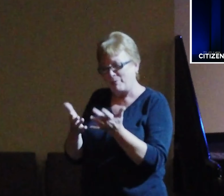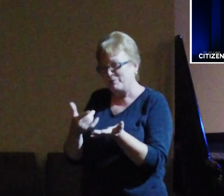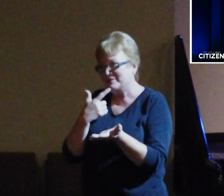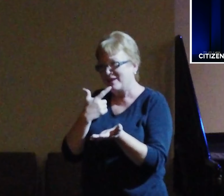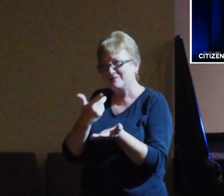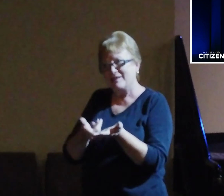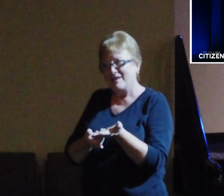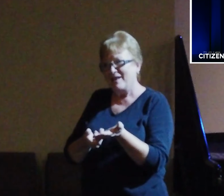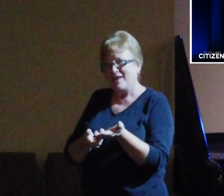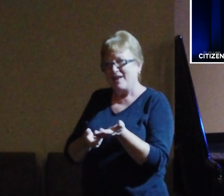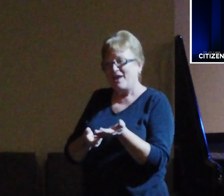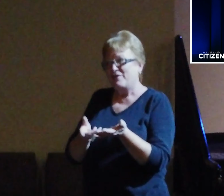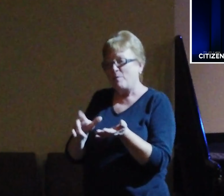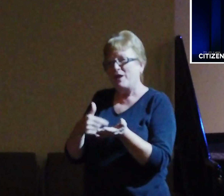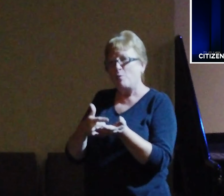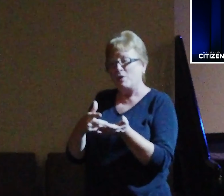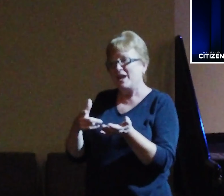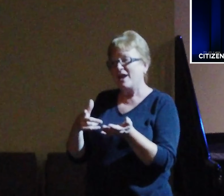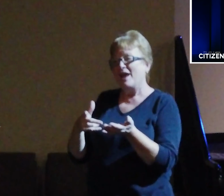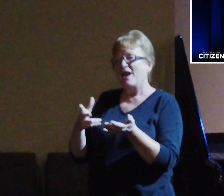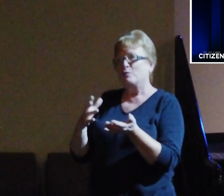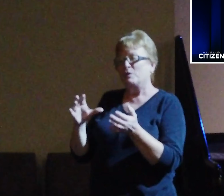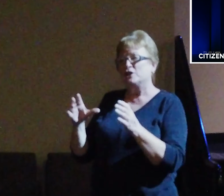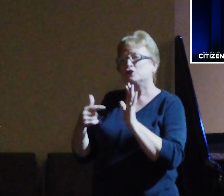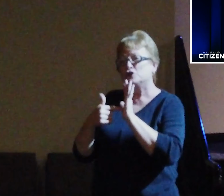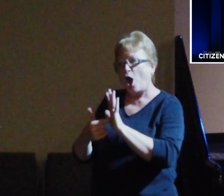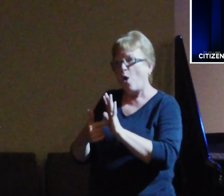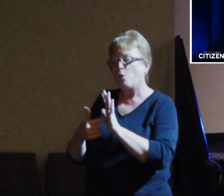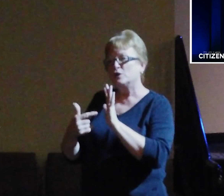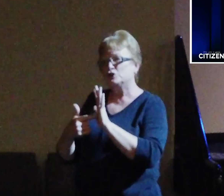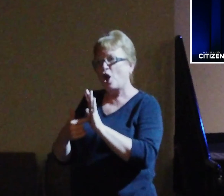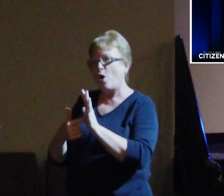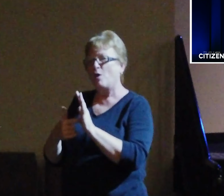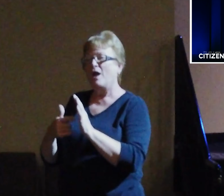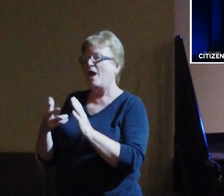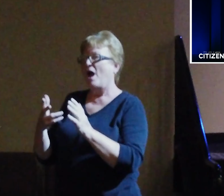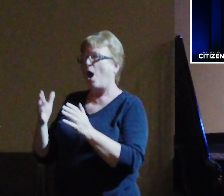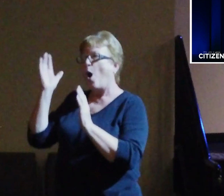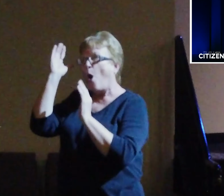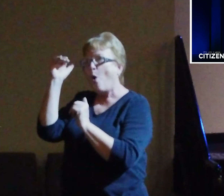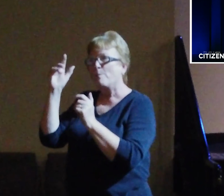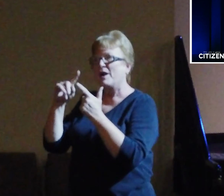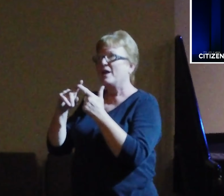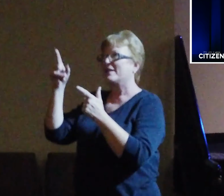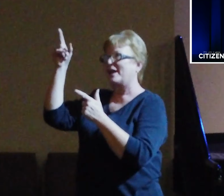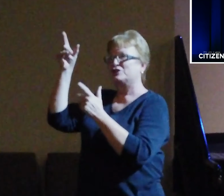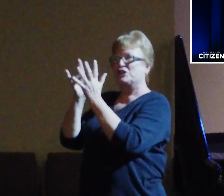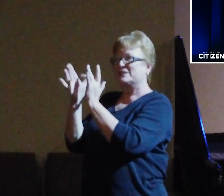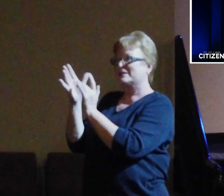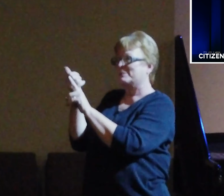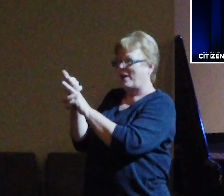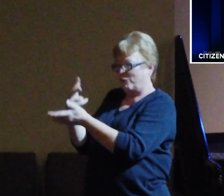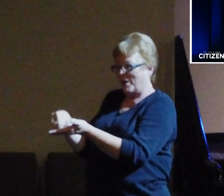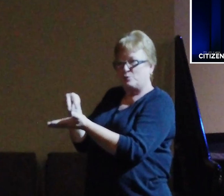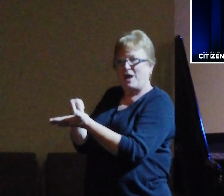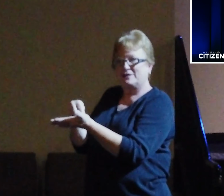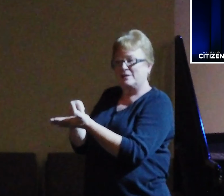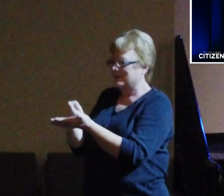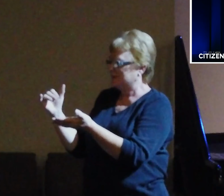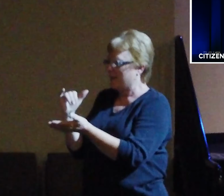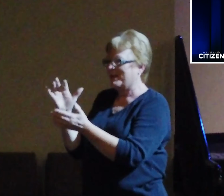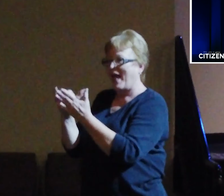And when we do so, we demonstrate something. We demonstrate a resurrection hope that is for all who place their faith in